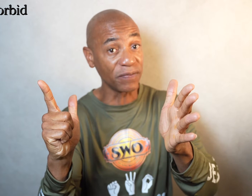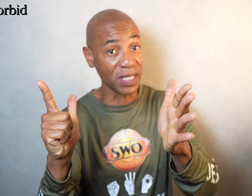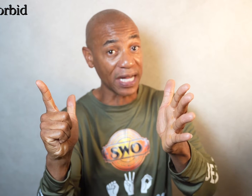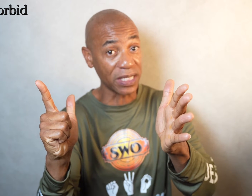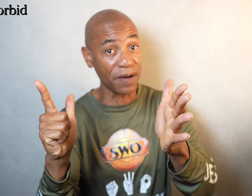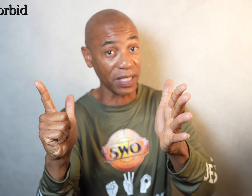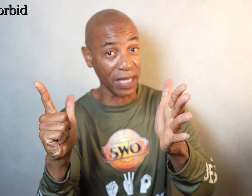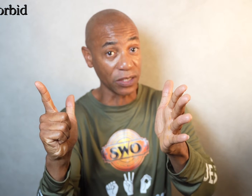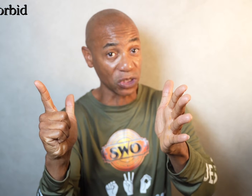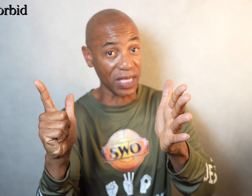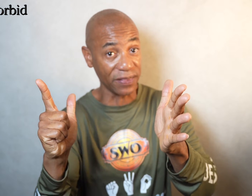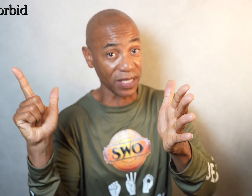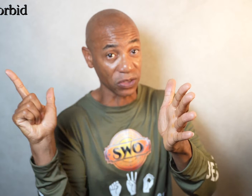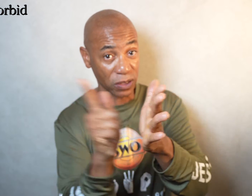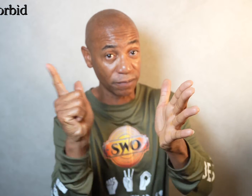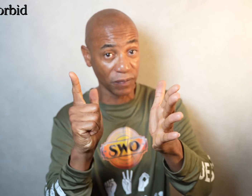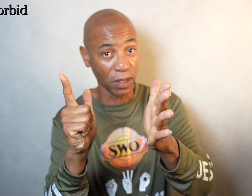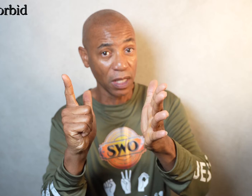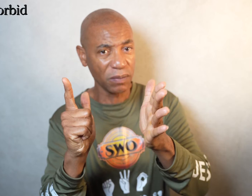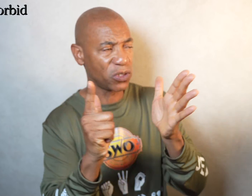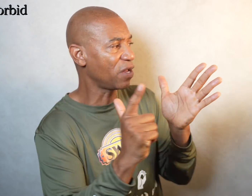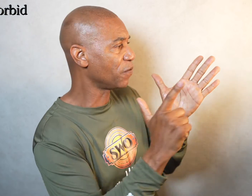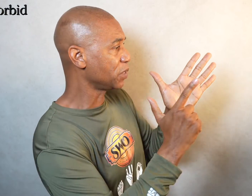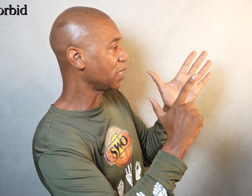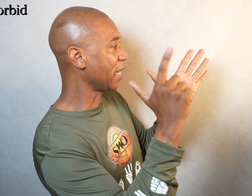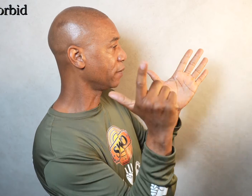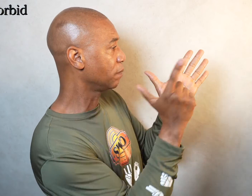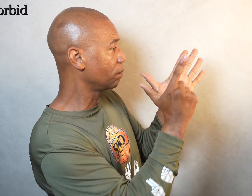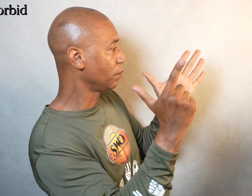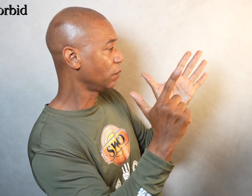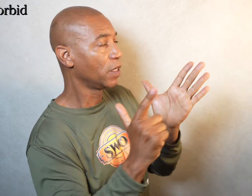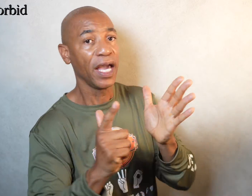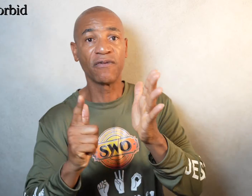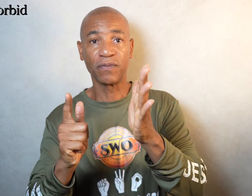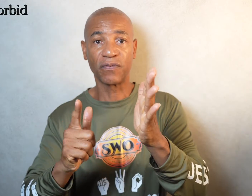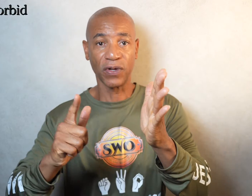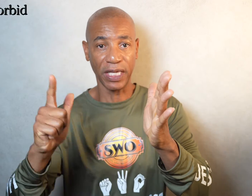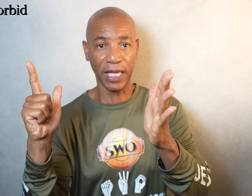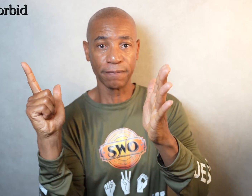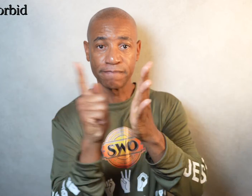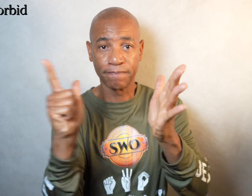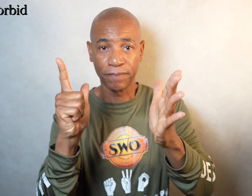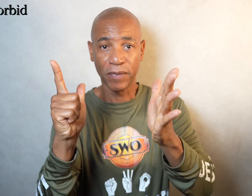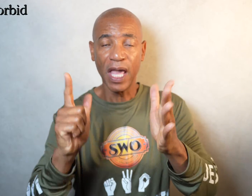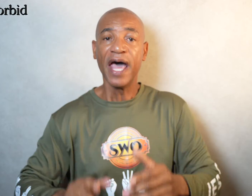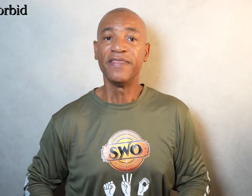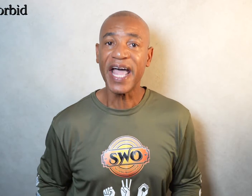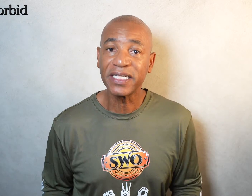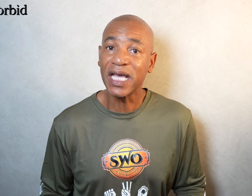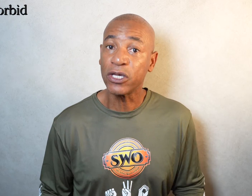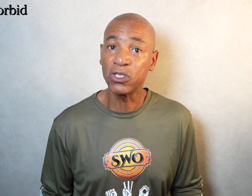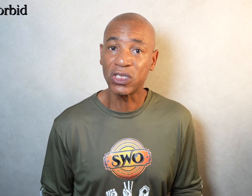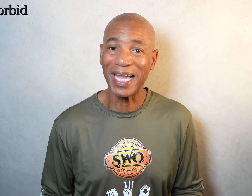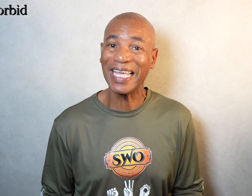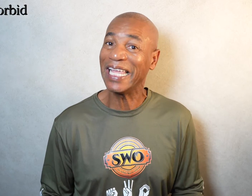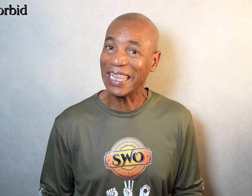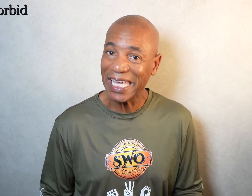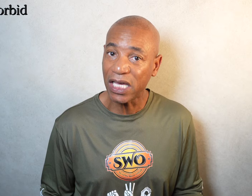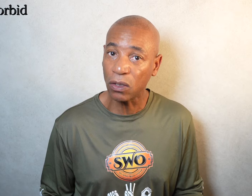the non-dominant hand, just like this. Let me show you that from the side and from the front again. That is how you sign illegal